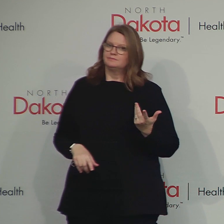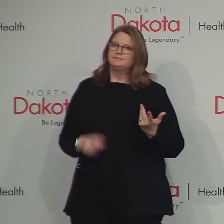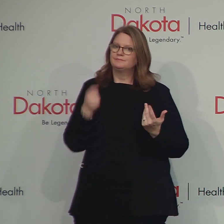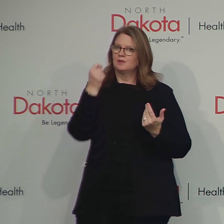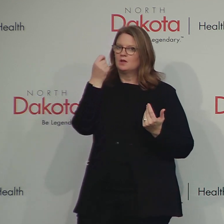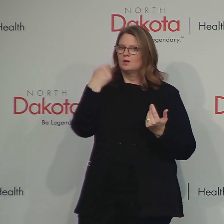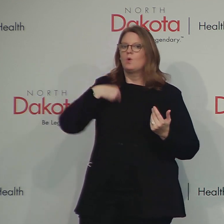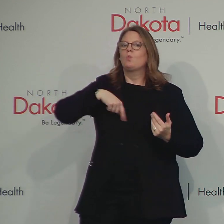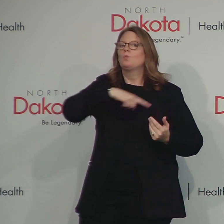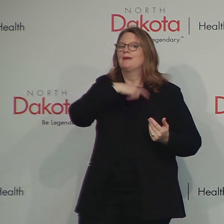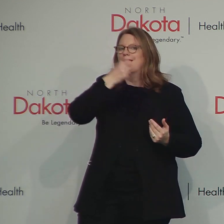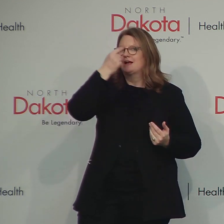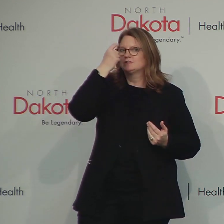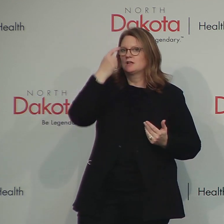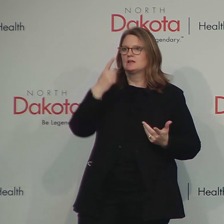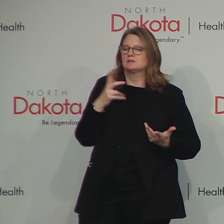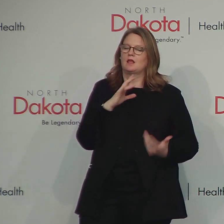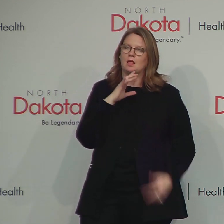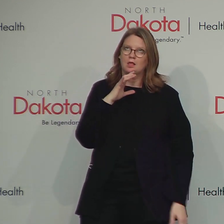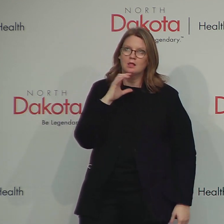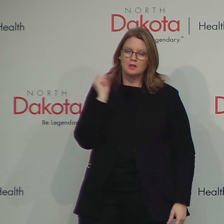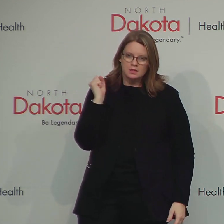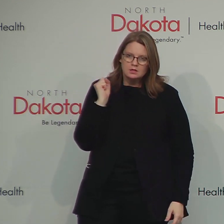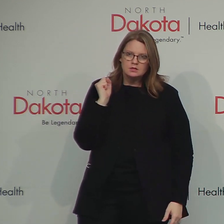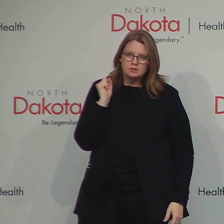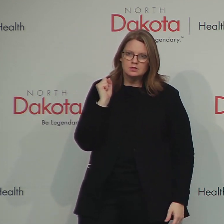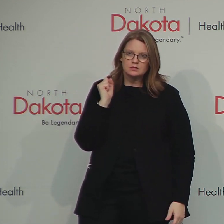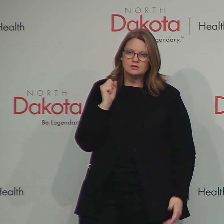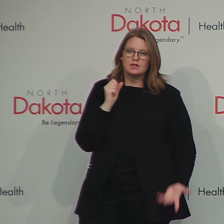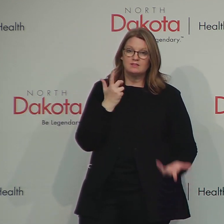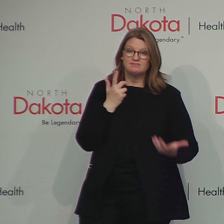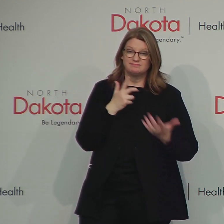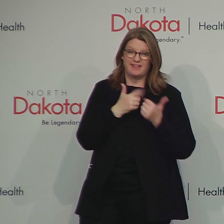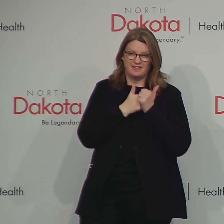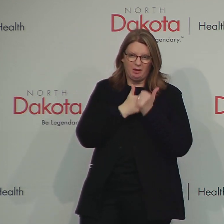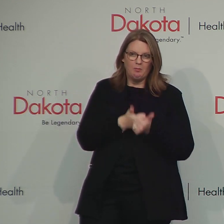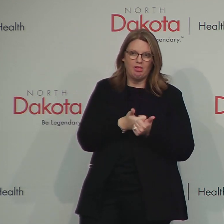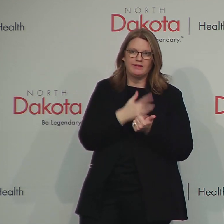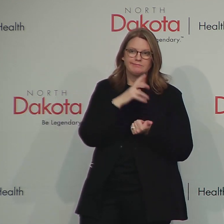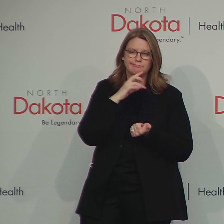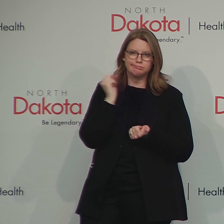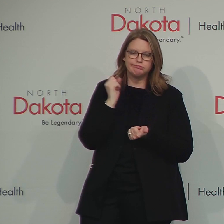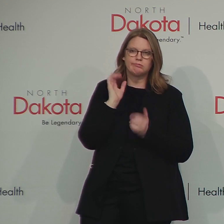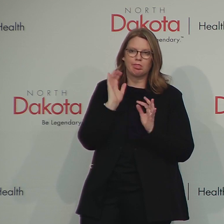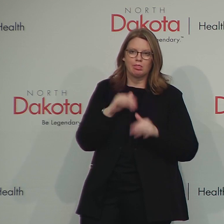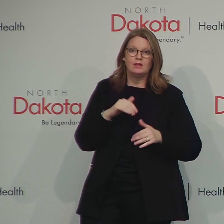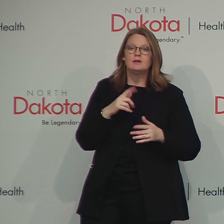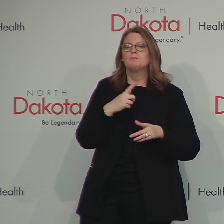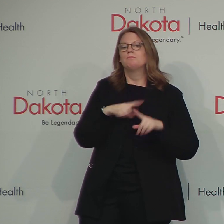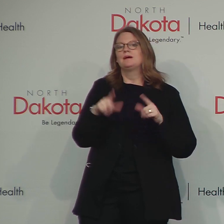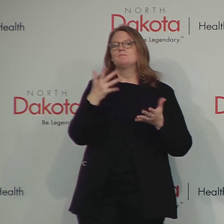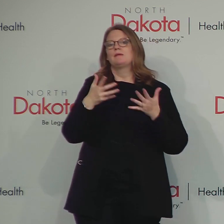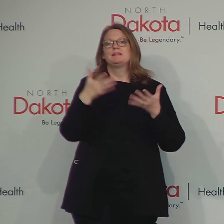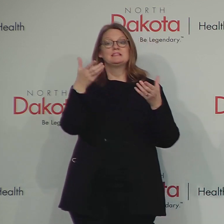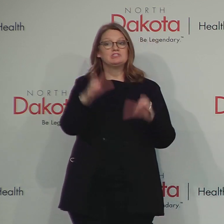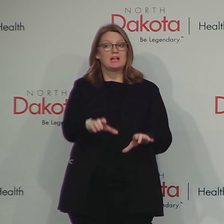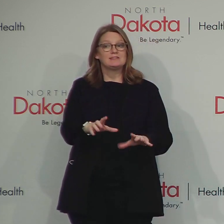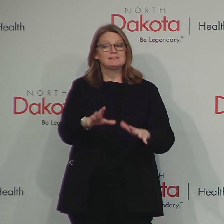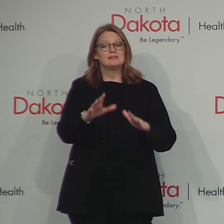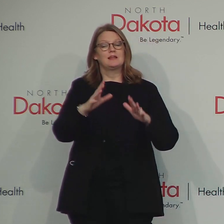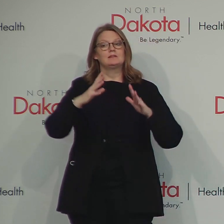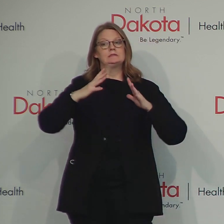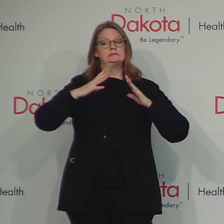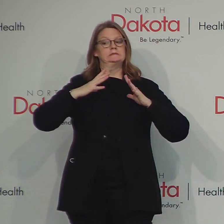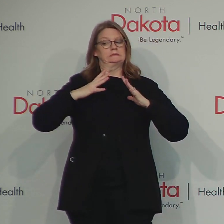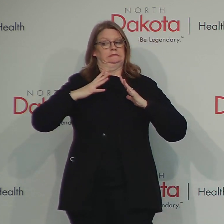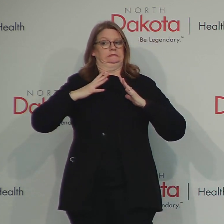in for some people in terms of compliance fatigue, and perhaps this is a chance for us to take a breather. We hope that we